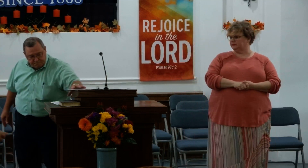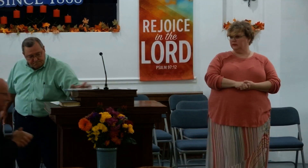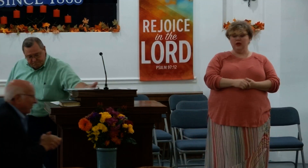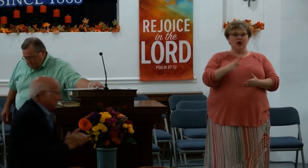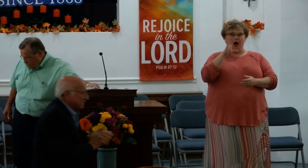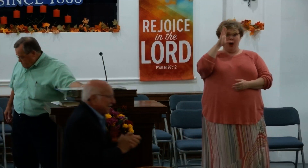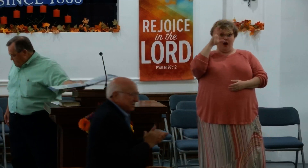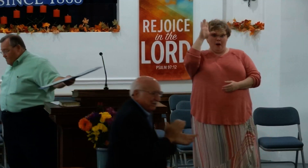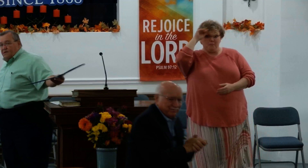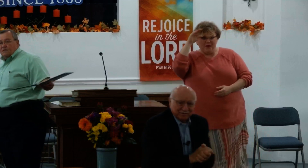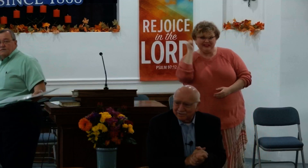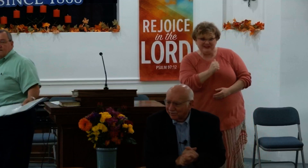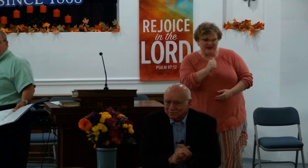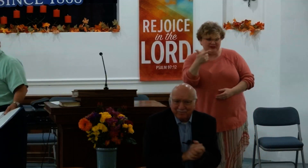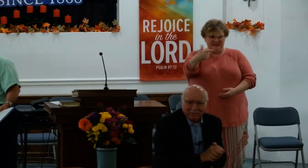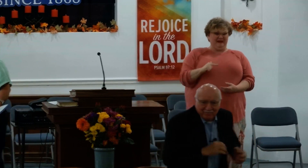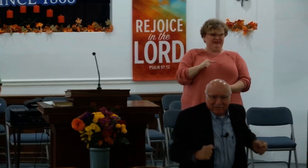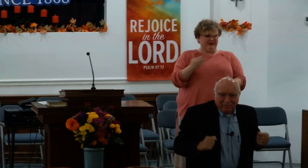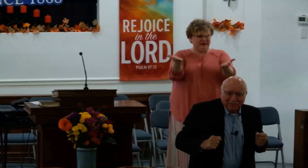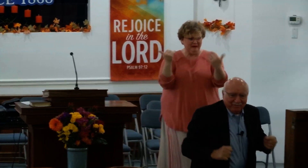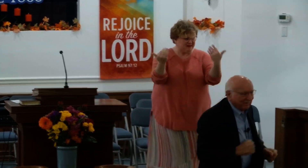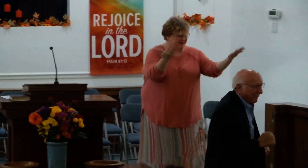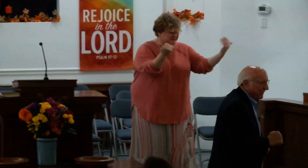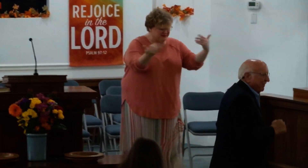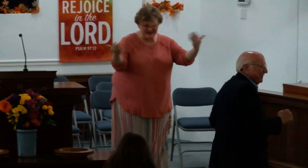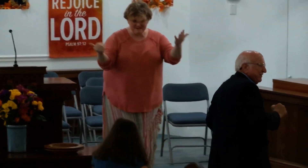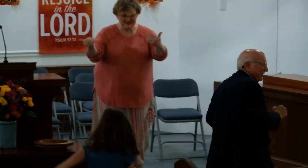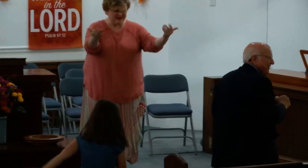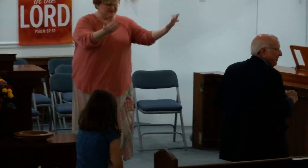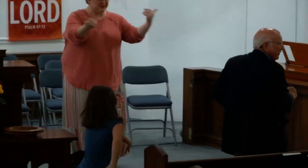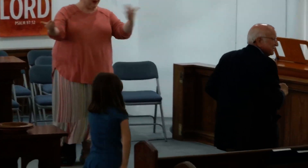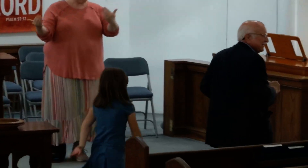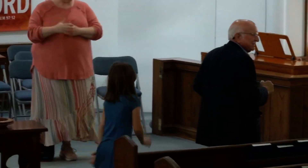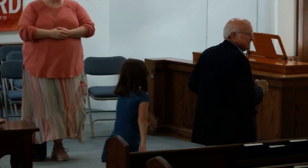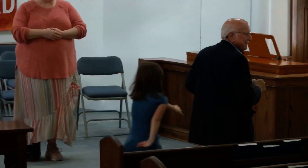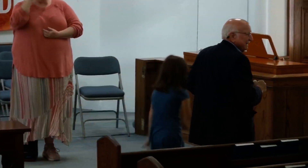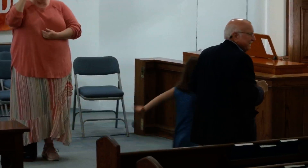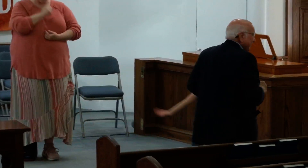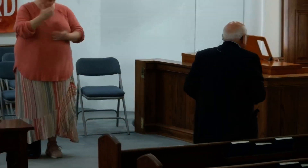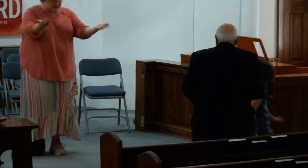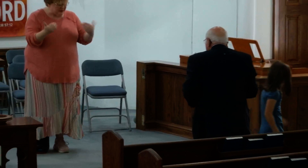Okay, boys and girls, it's our turn. Boys and girls, come on, come on, come on, come on, come on, come on, come on, come on, boys and girls.